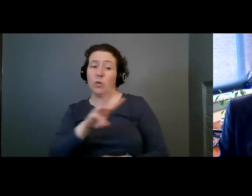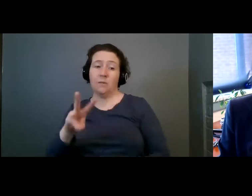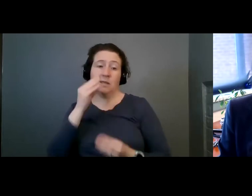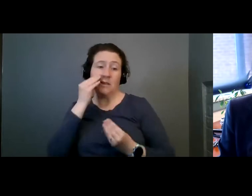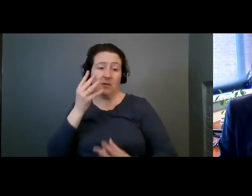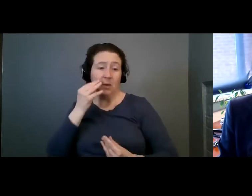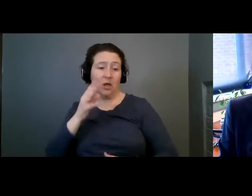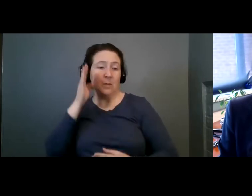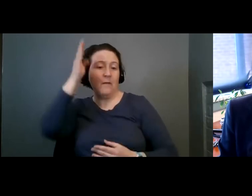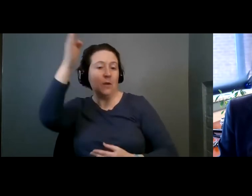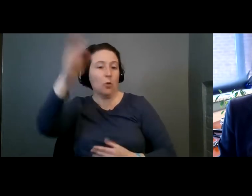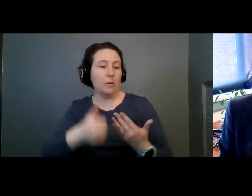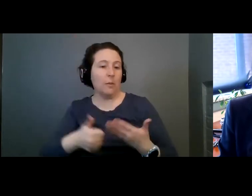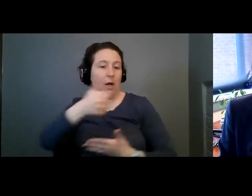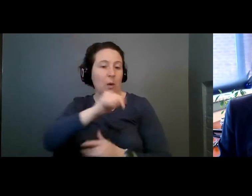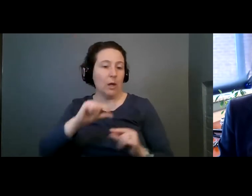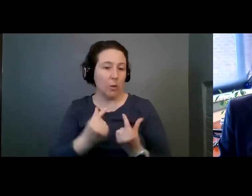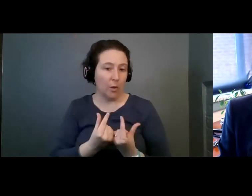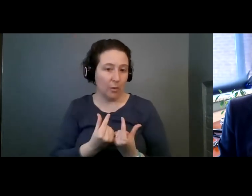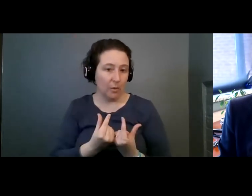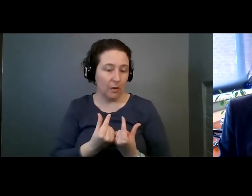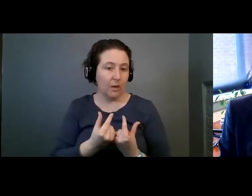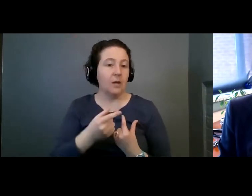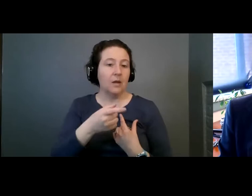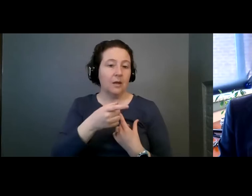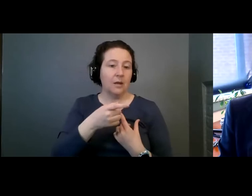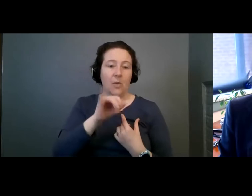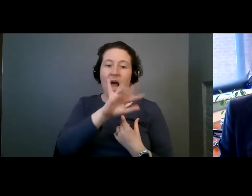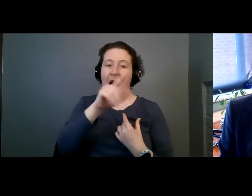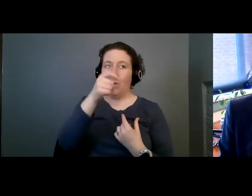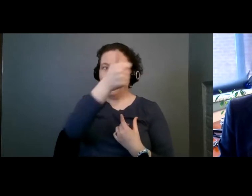on future priority groups as they are determined by the state of Iowa.